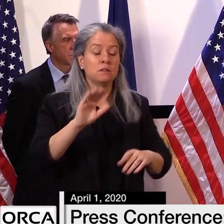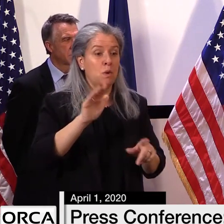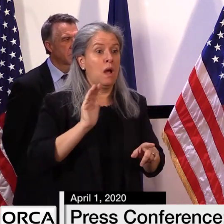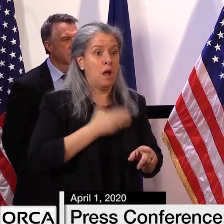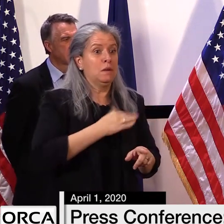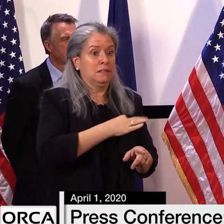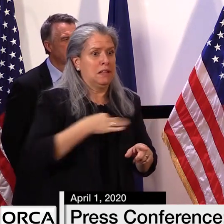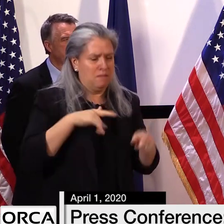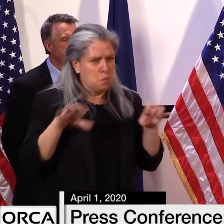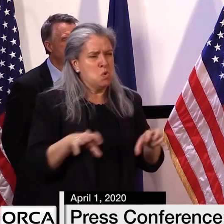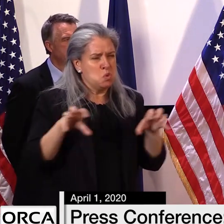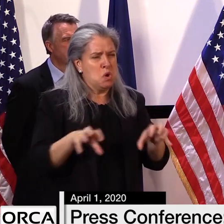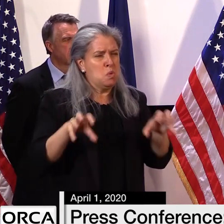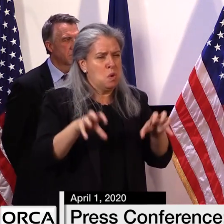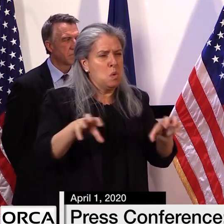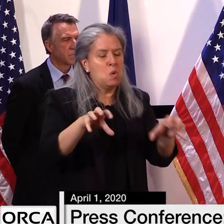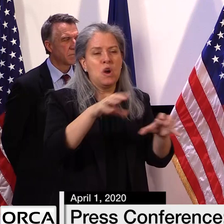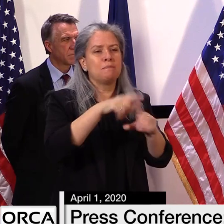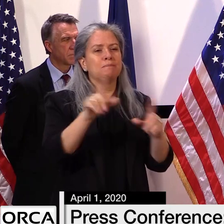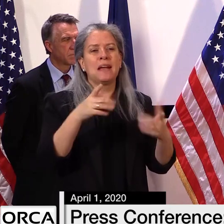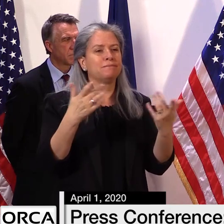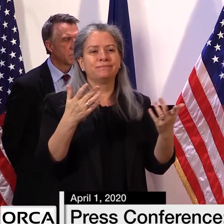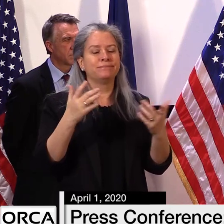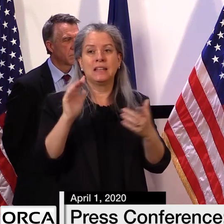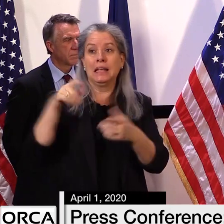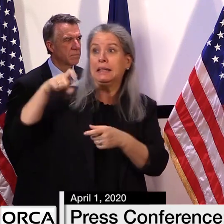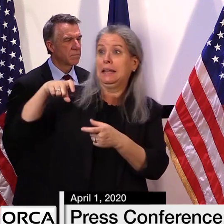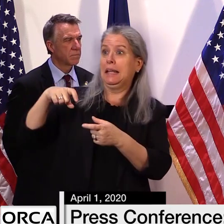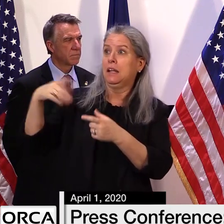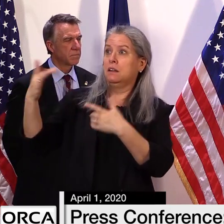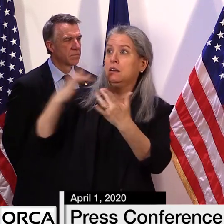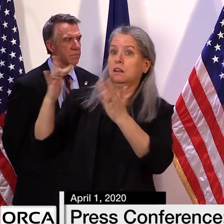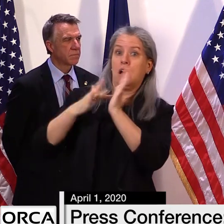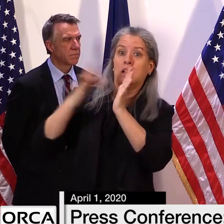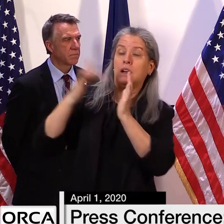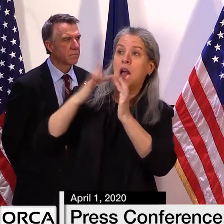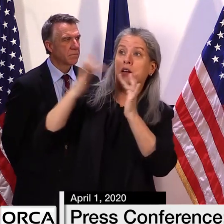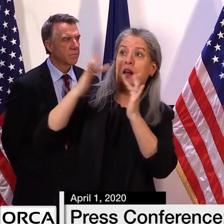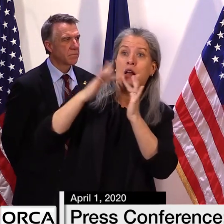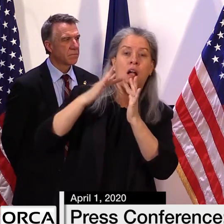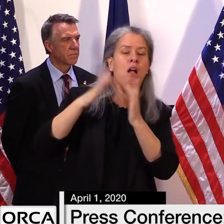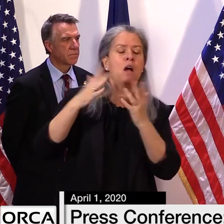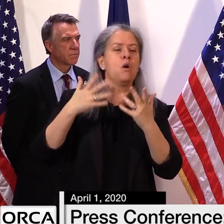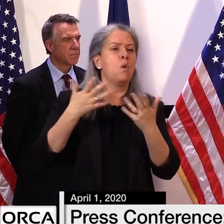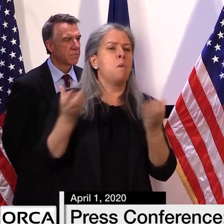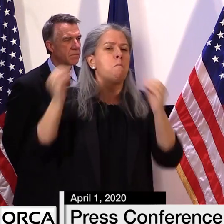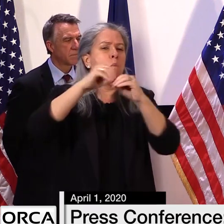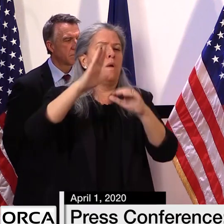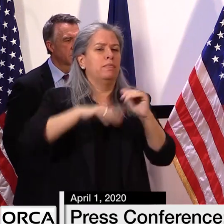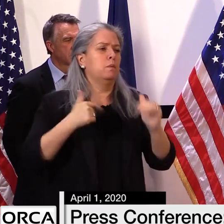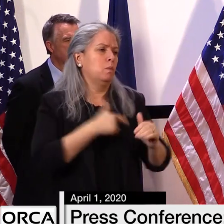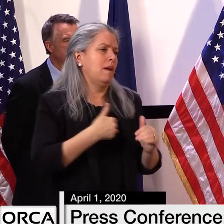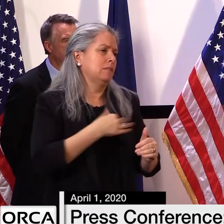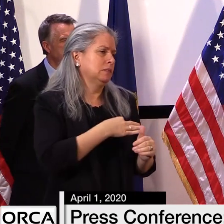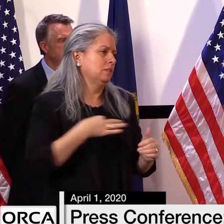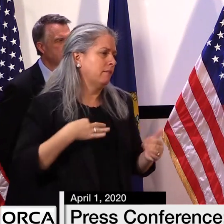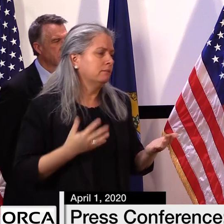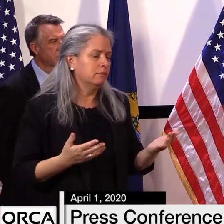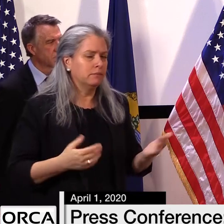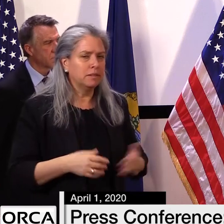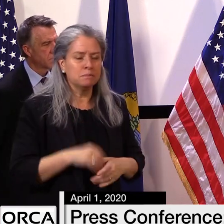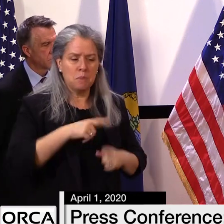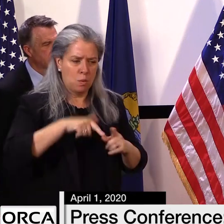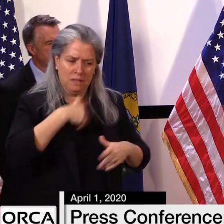doing everything they can as a staff to process these claims and get money out the door to people.